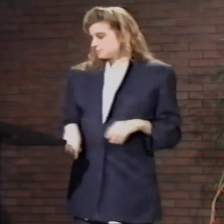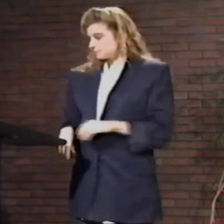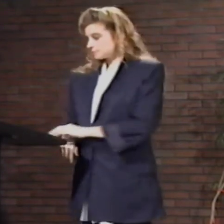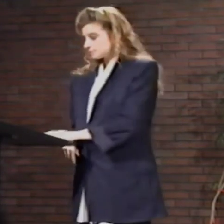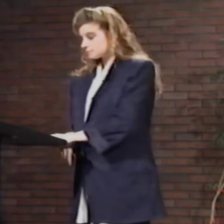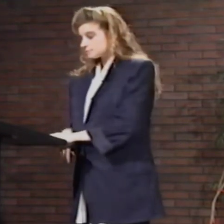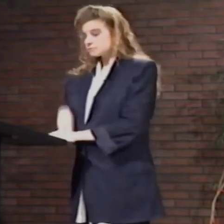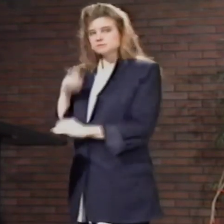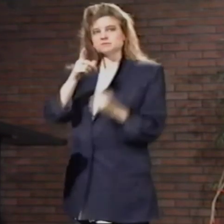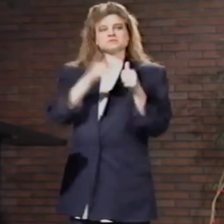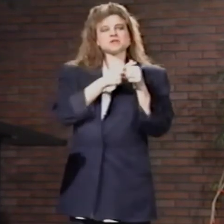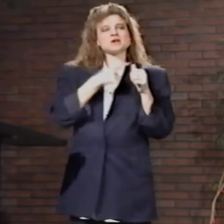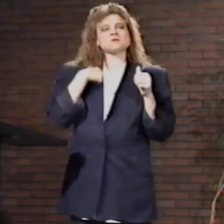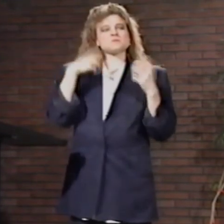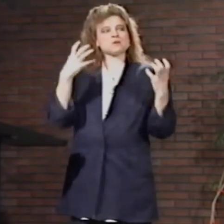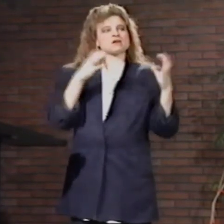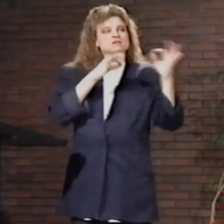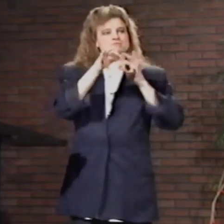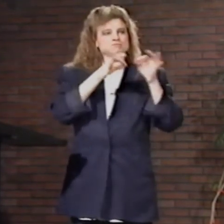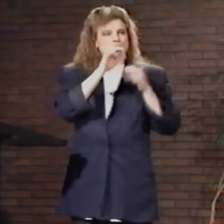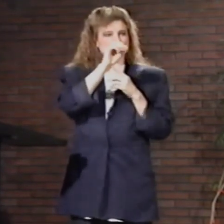how they relate to the ADA.